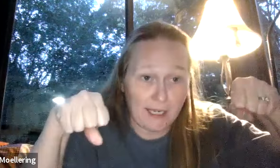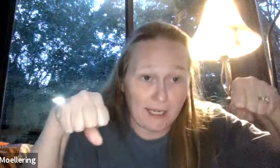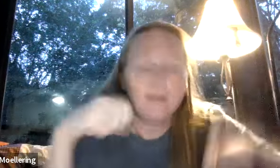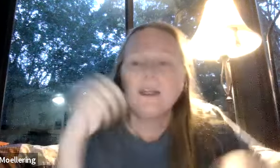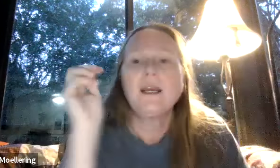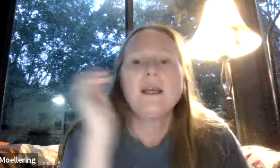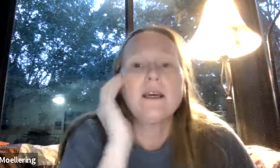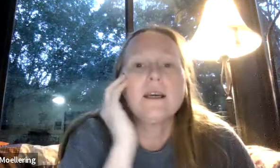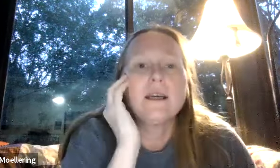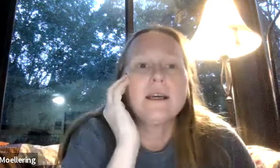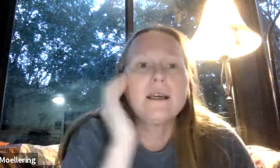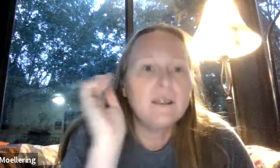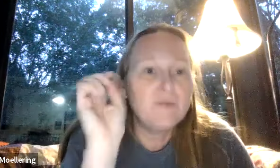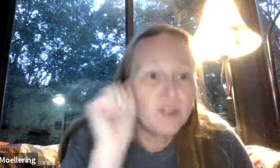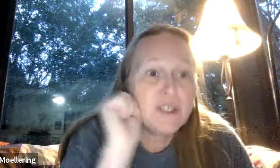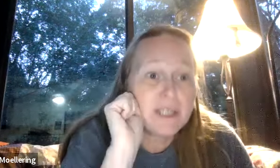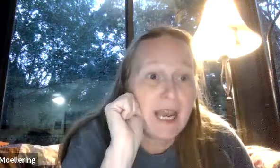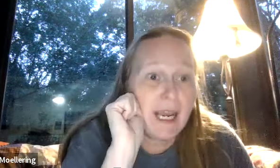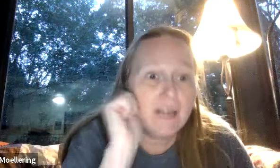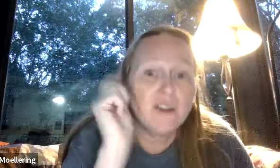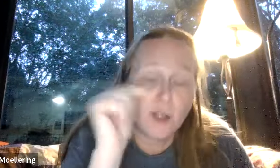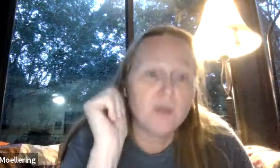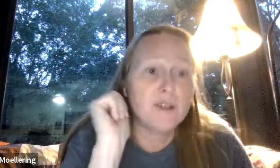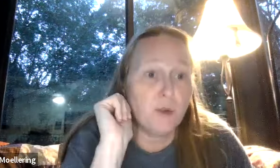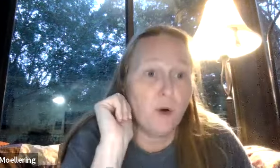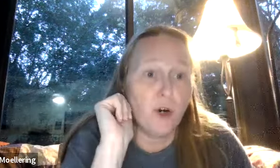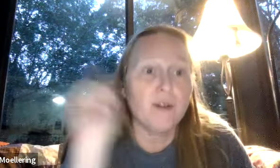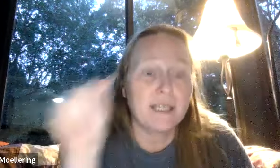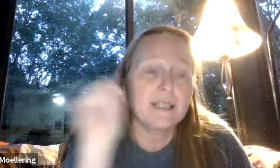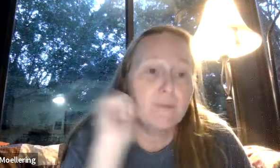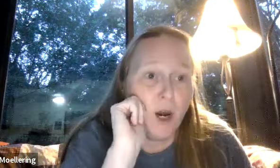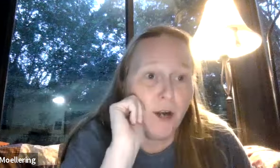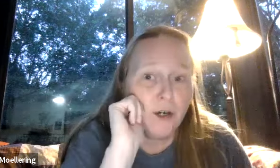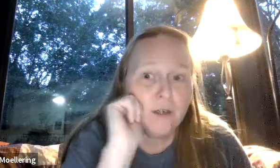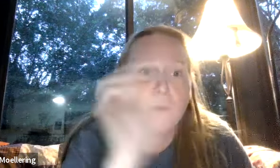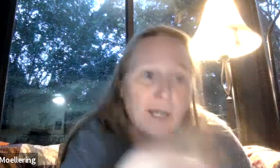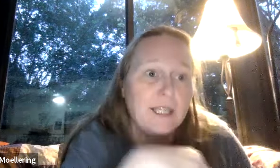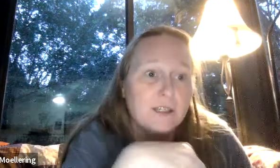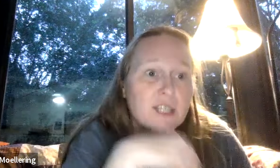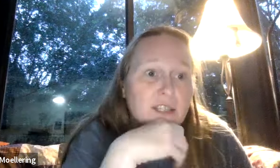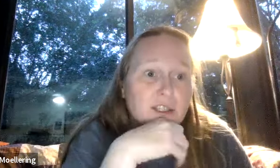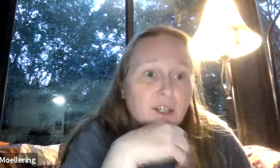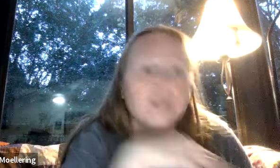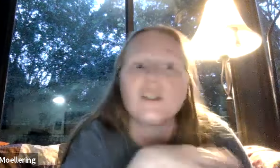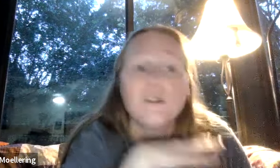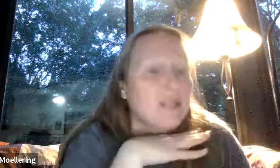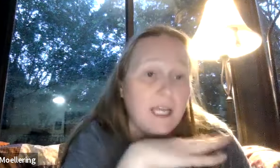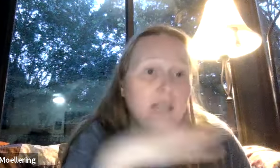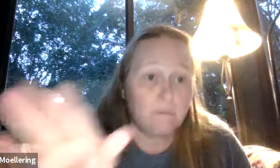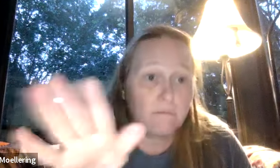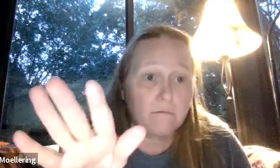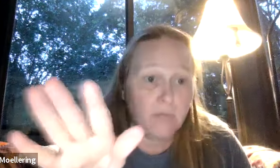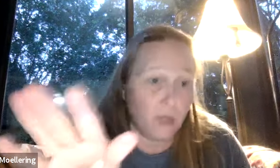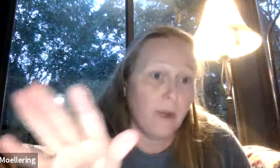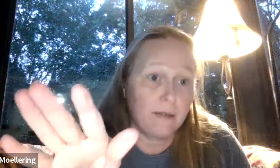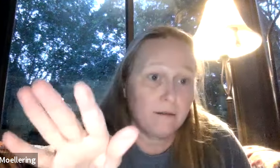can. If you're just saying, close the door, get some water, quit hitting your sister, you just say, do it.